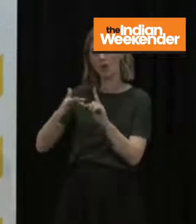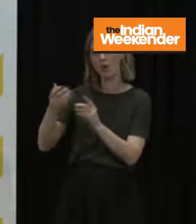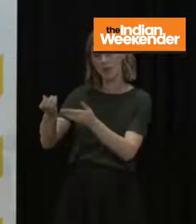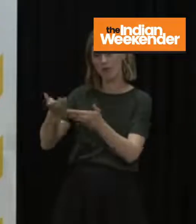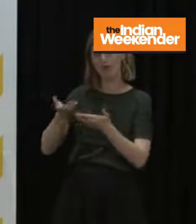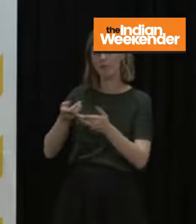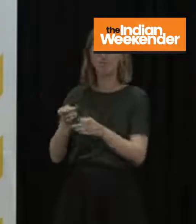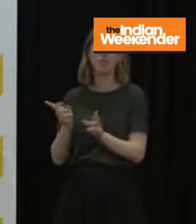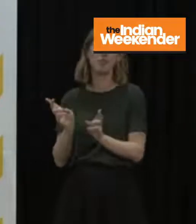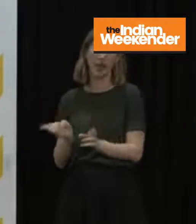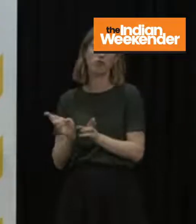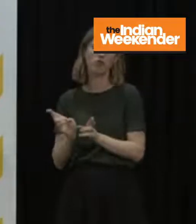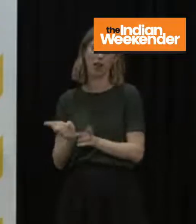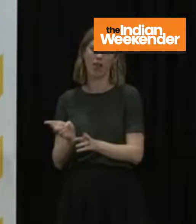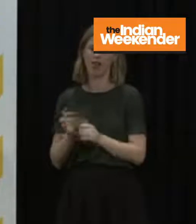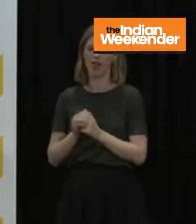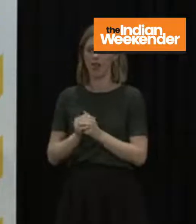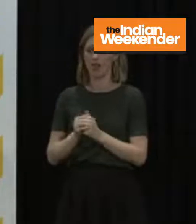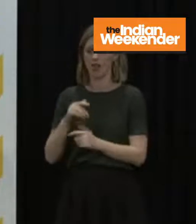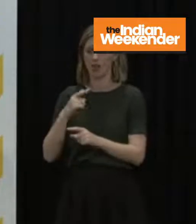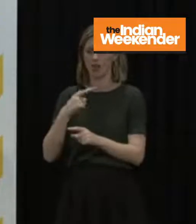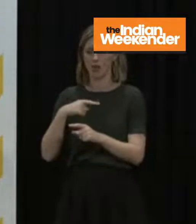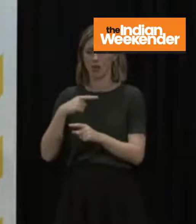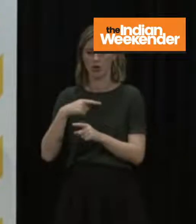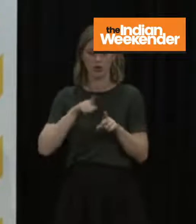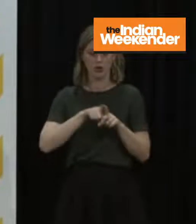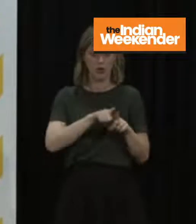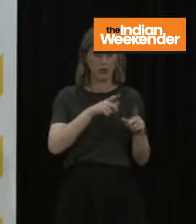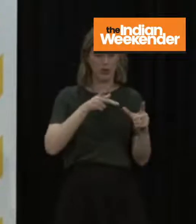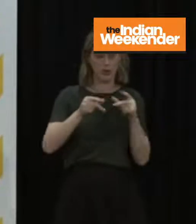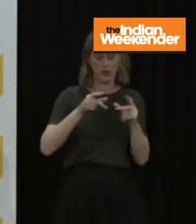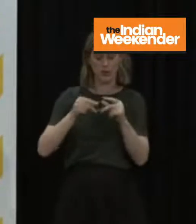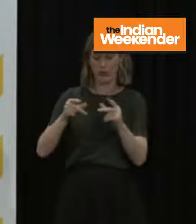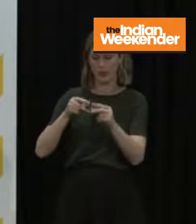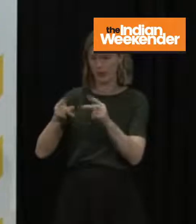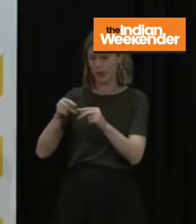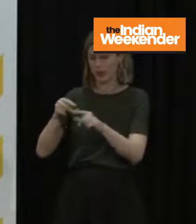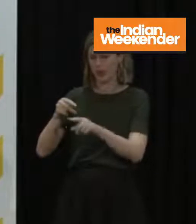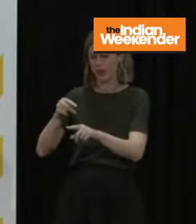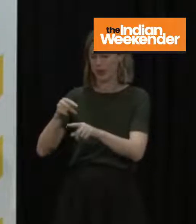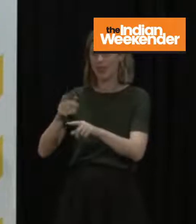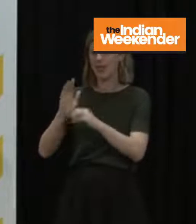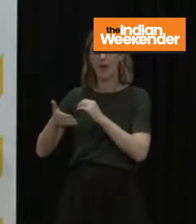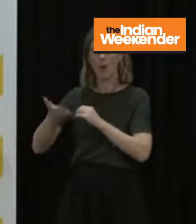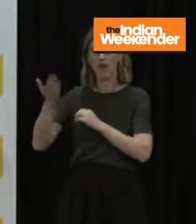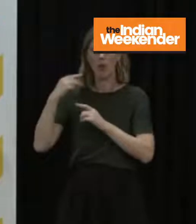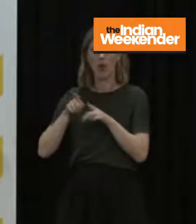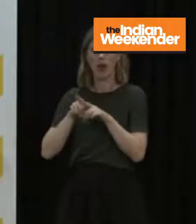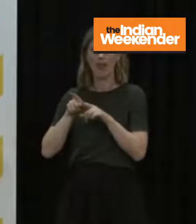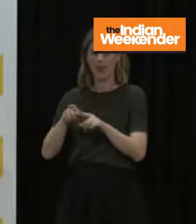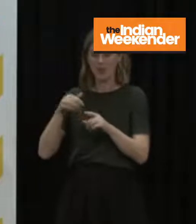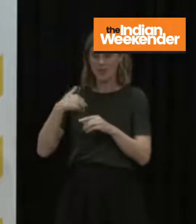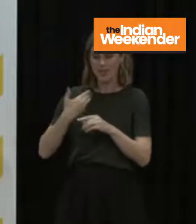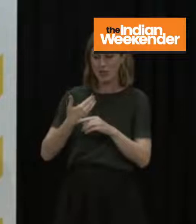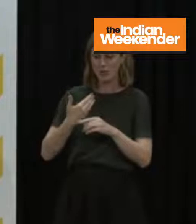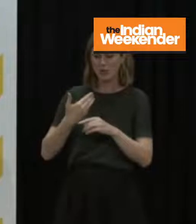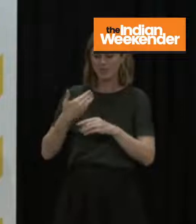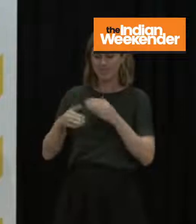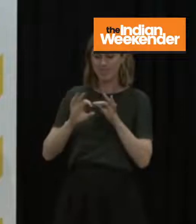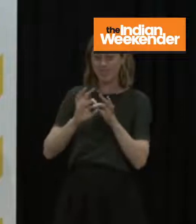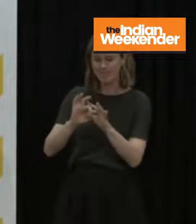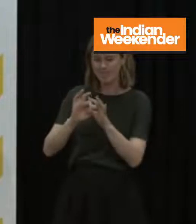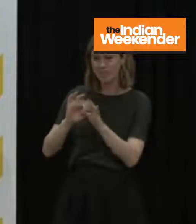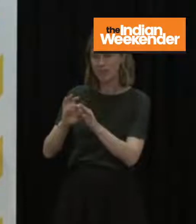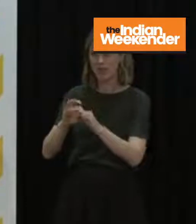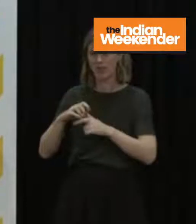That's just natural as we're ramping up a response and a level of activity that we've never really seen before. So we have been